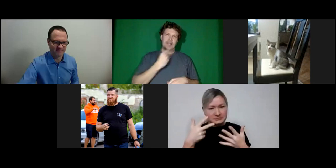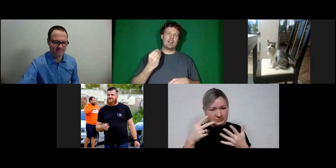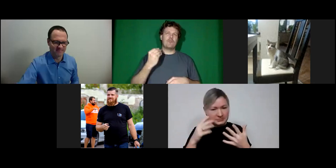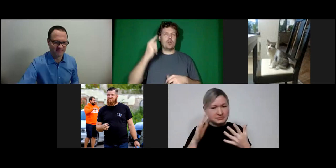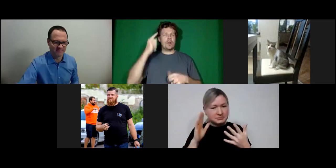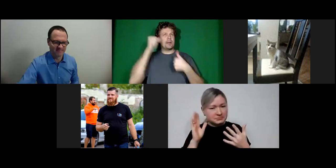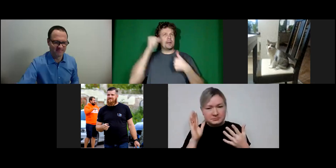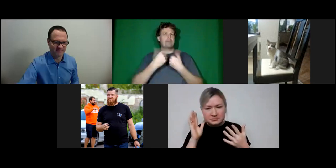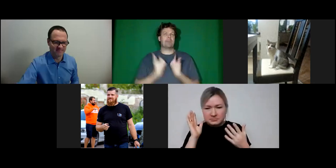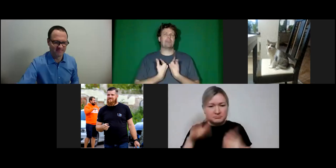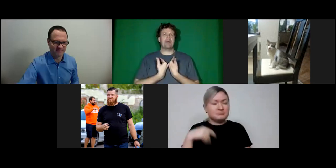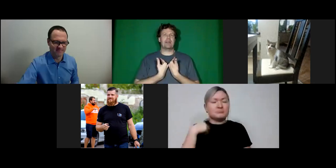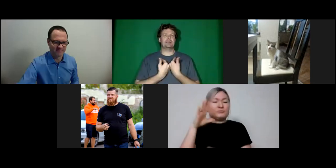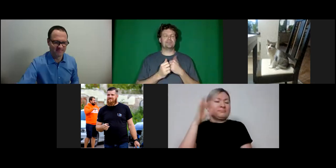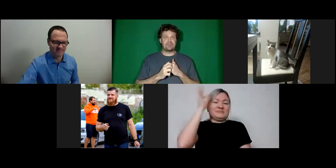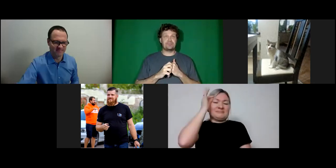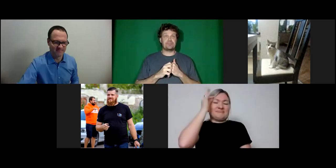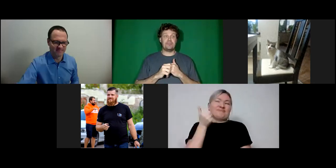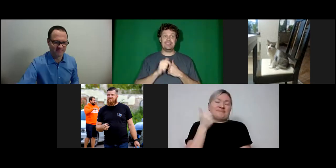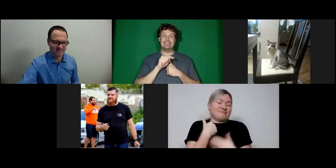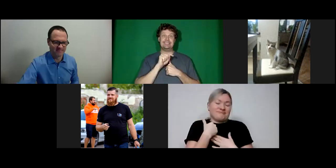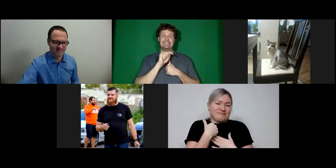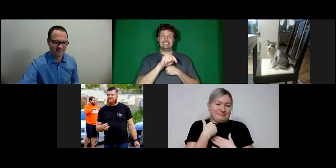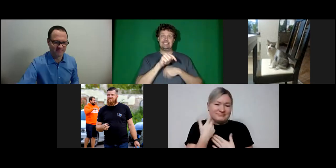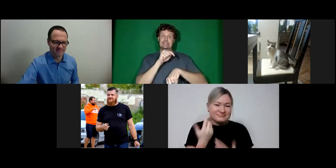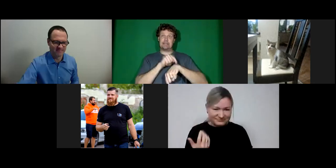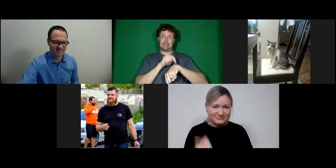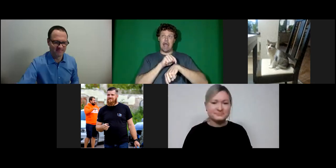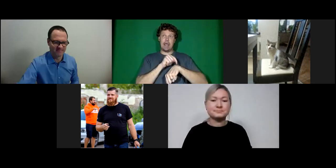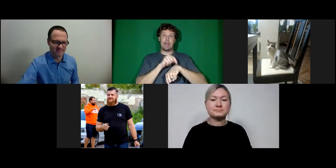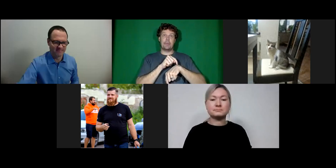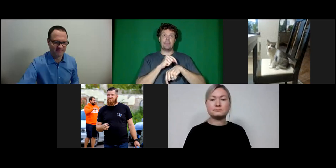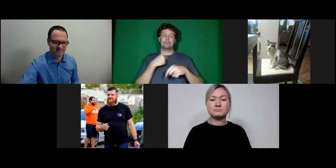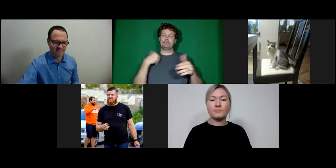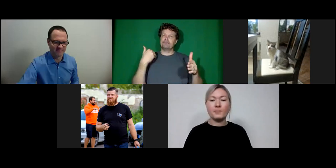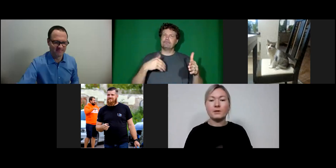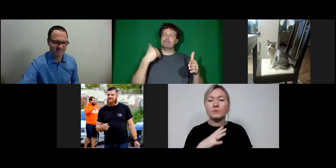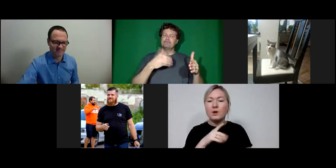place, but that was fine with me. It was one of the best memories I've ever had.